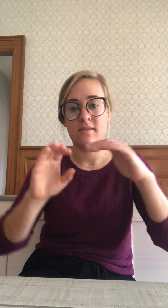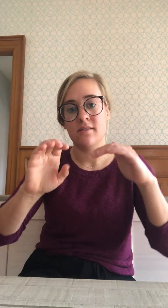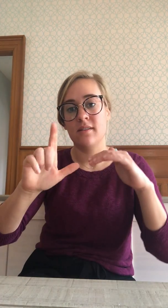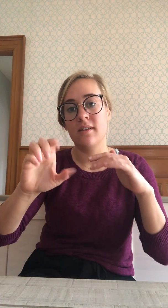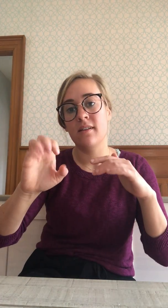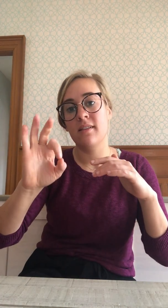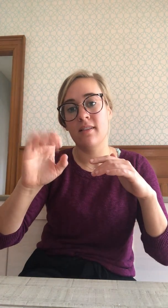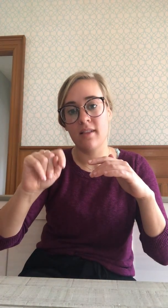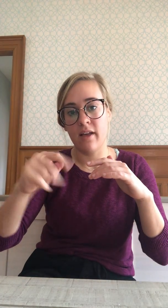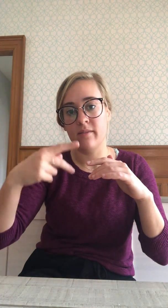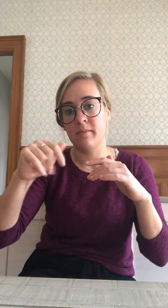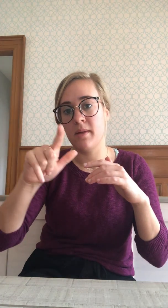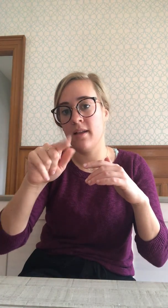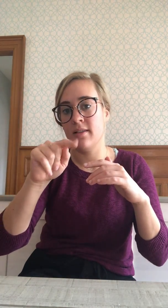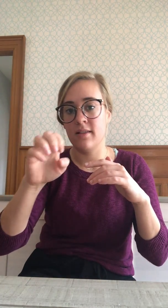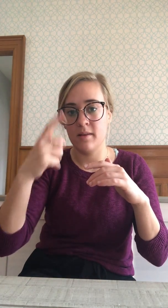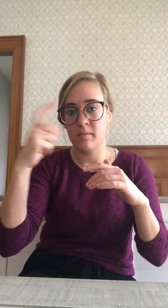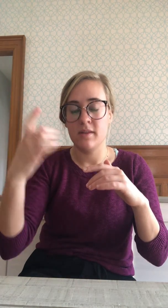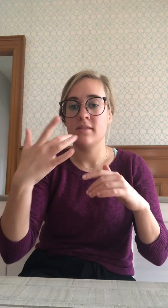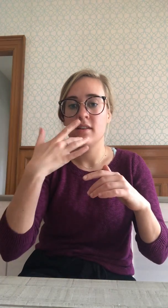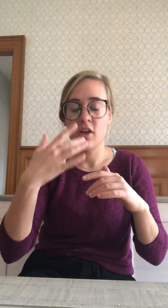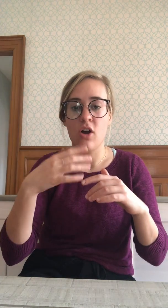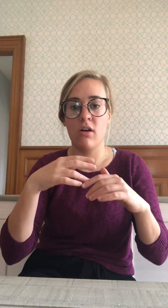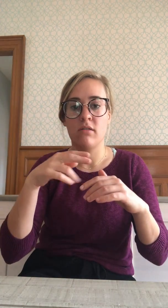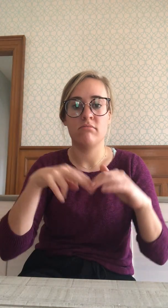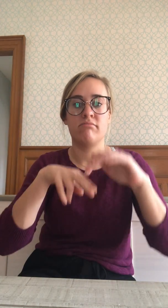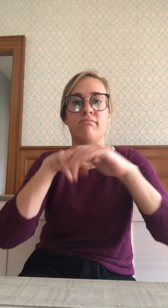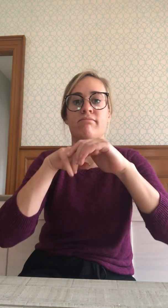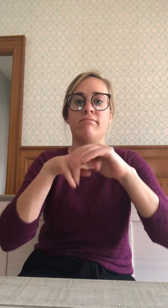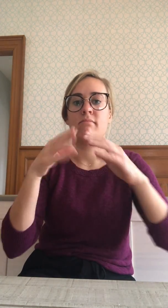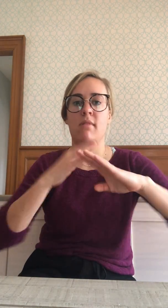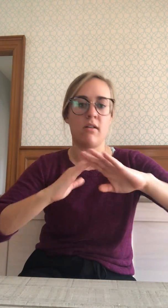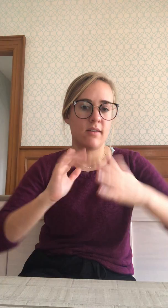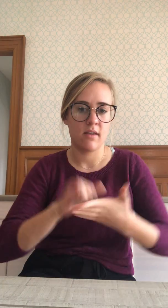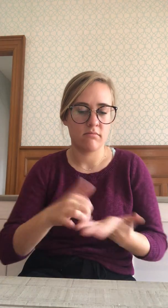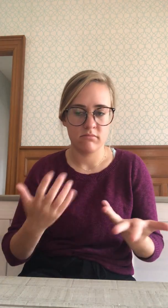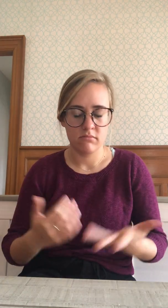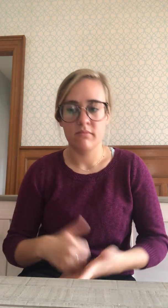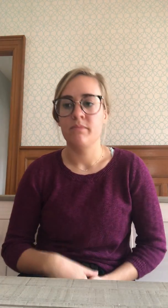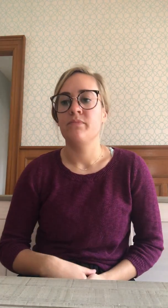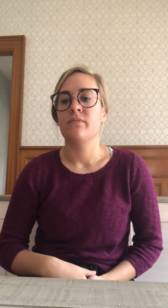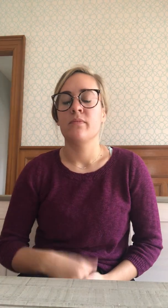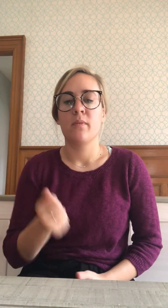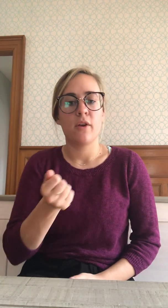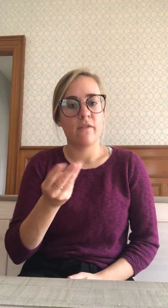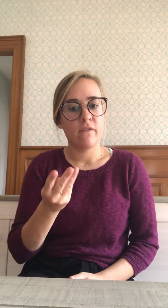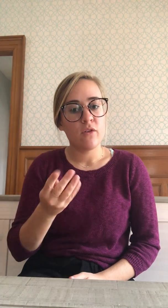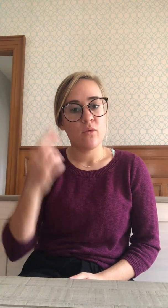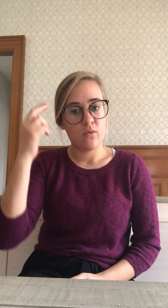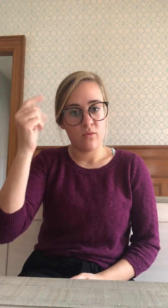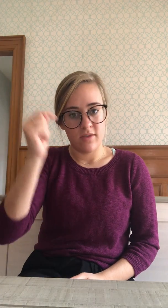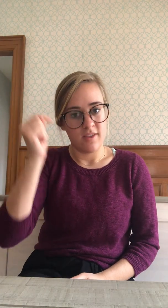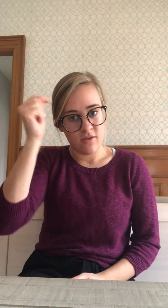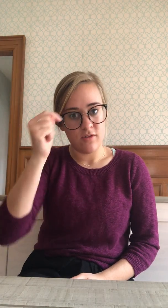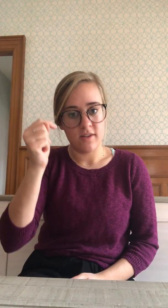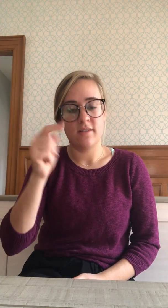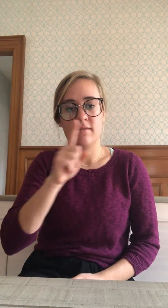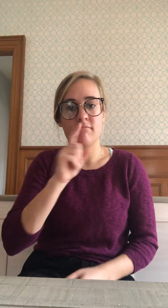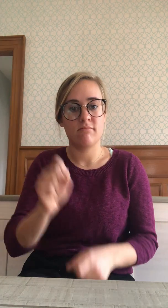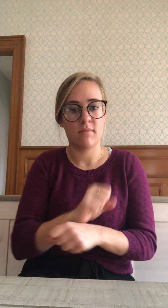remains sitting here in the way. Now, there's a couple theories of what actually happens that prevents that tongue from dropping down.